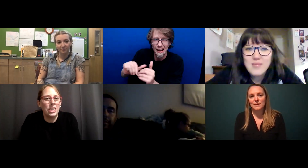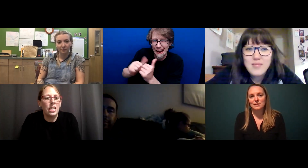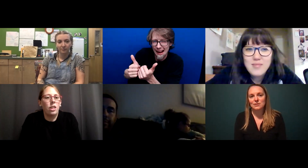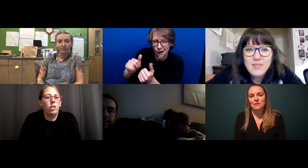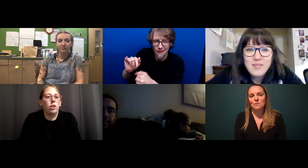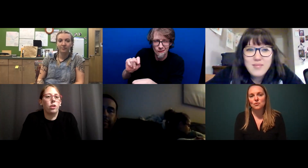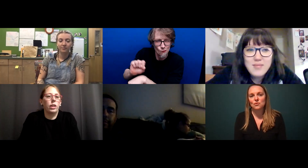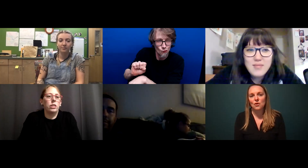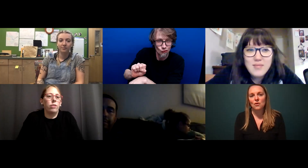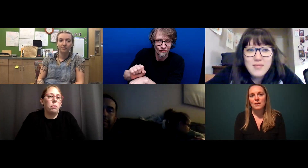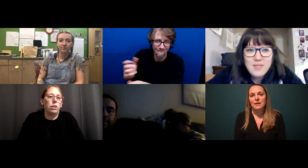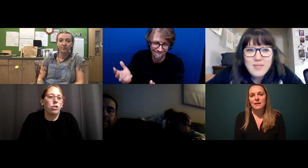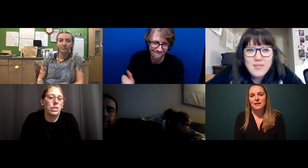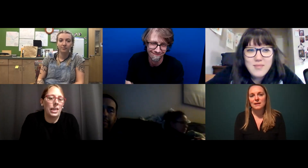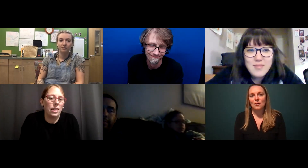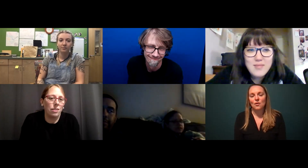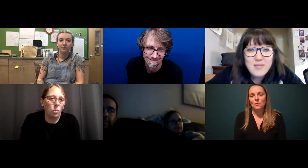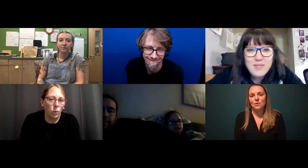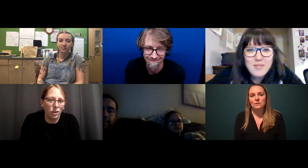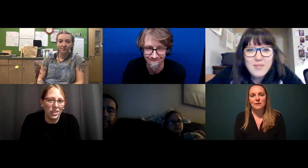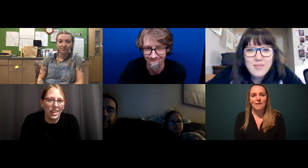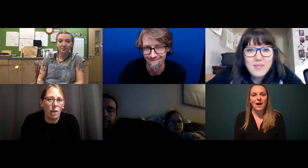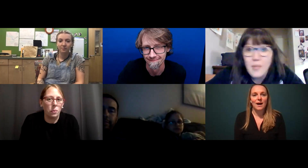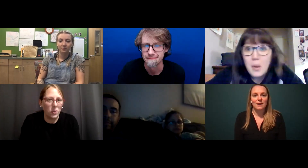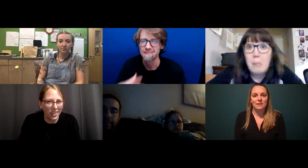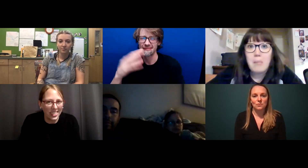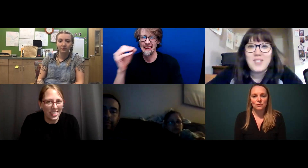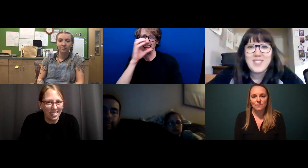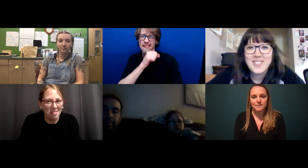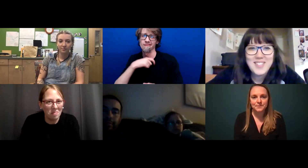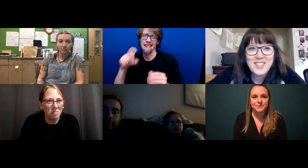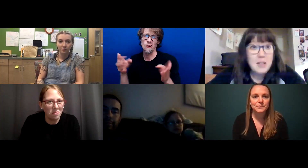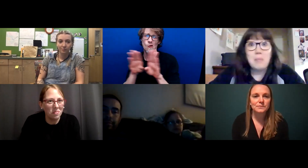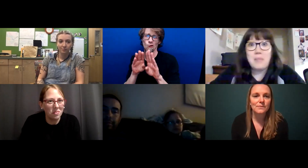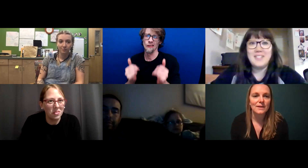proficient. They're developing their understanding of the world and how it works.